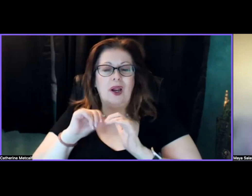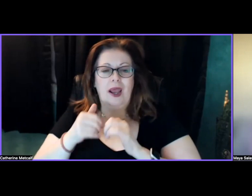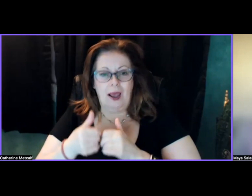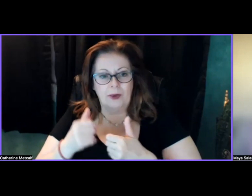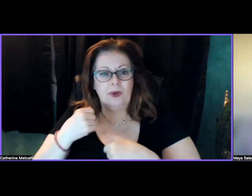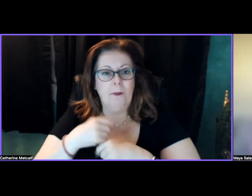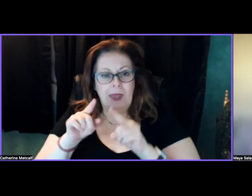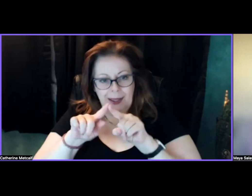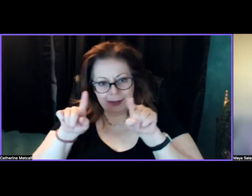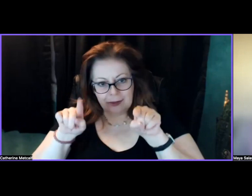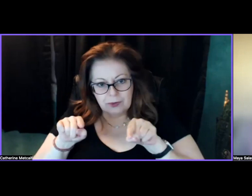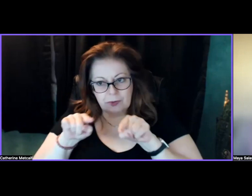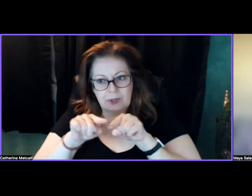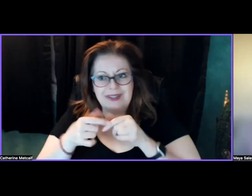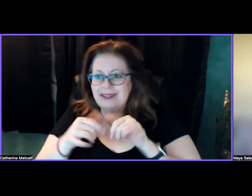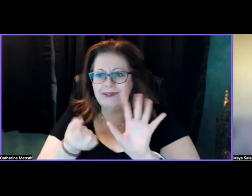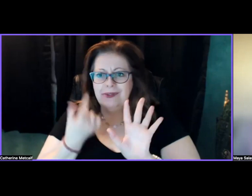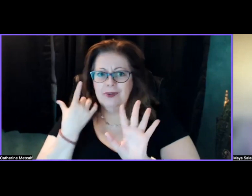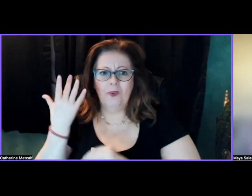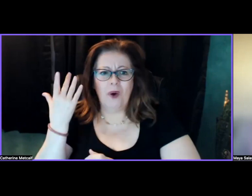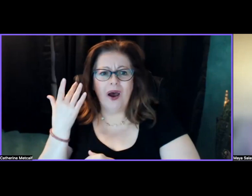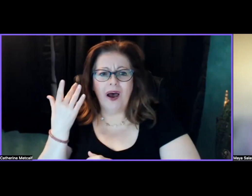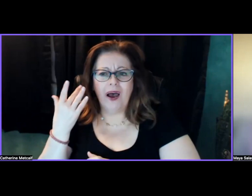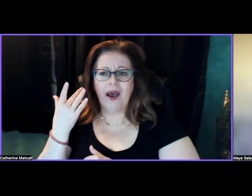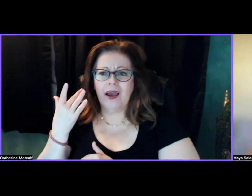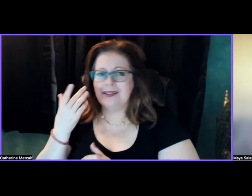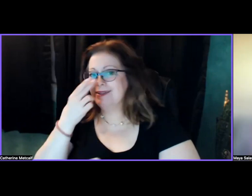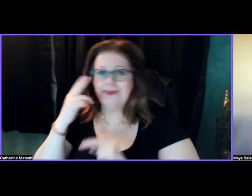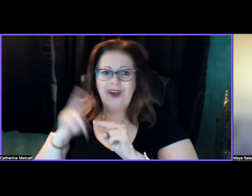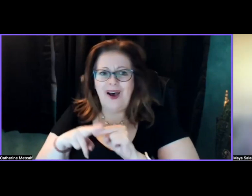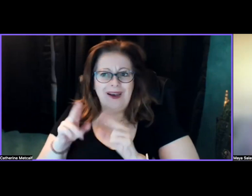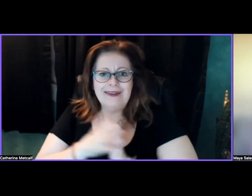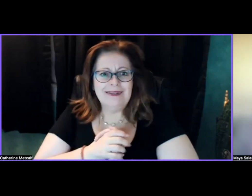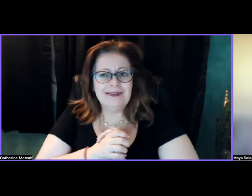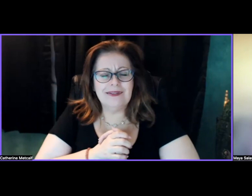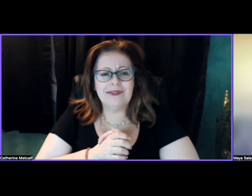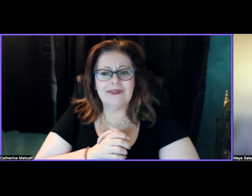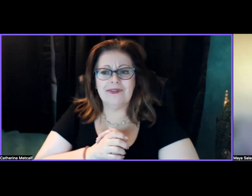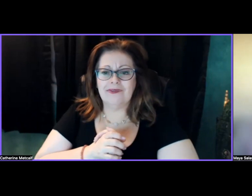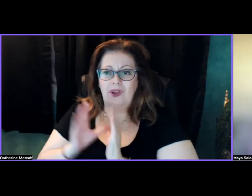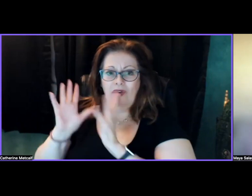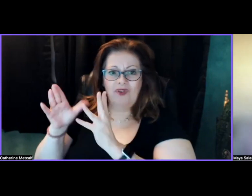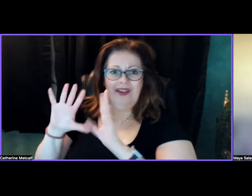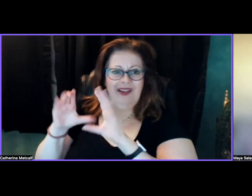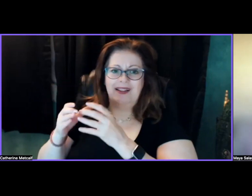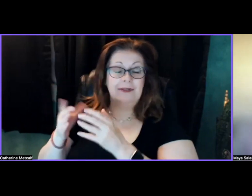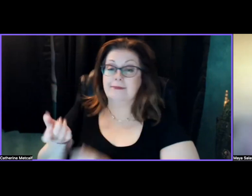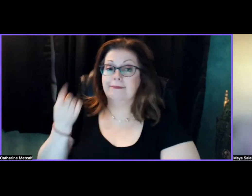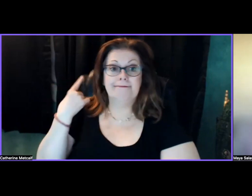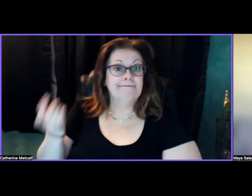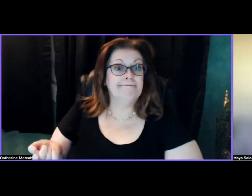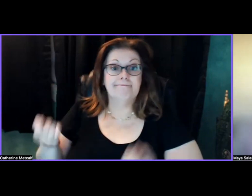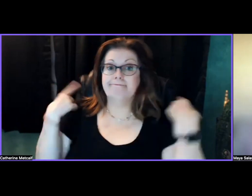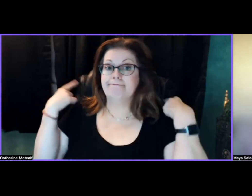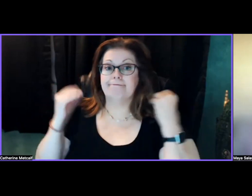I still don't understand why they're so fun, because for the rest of the class, I don't think I understood any other concept